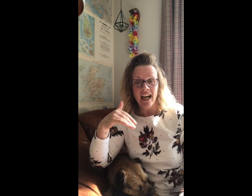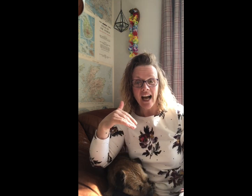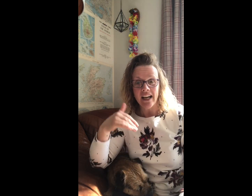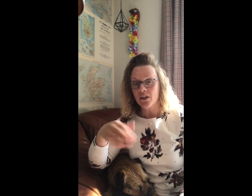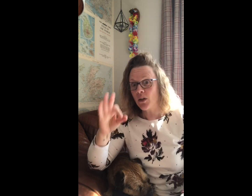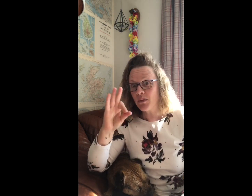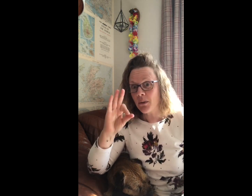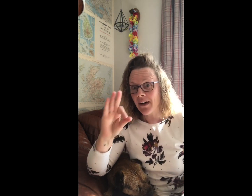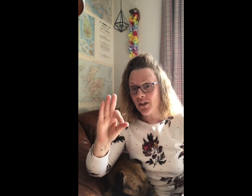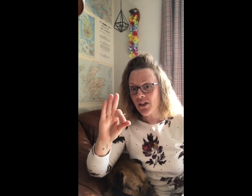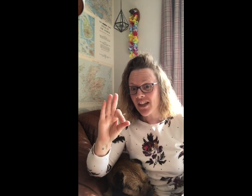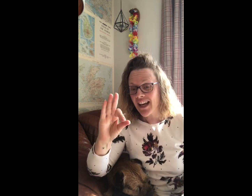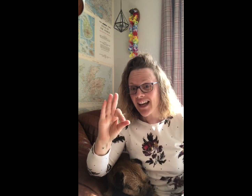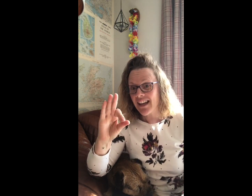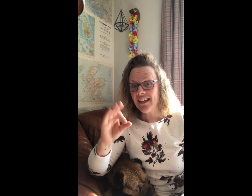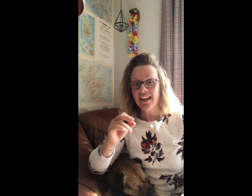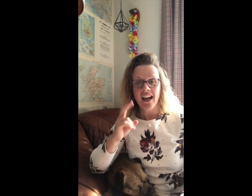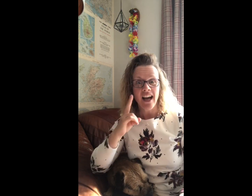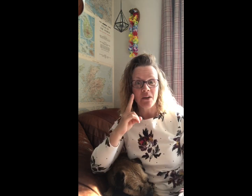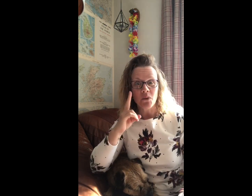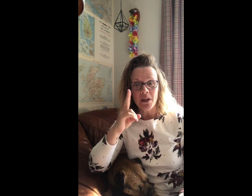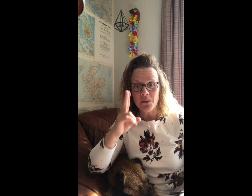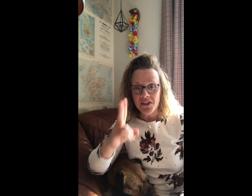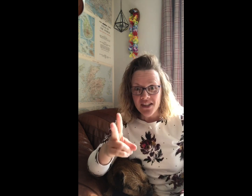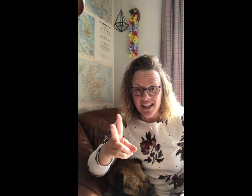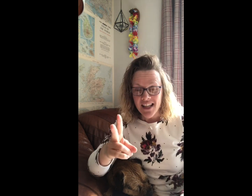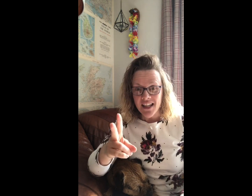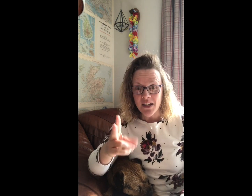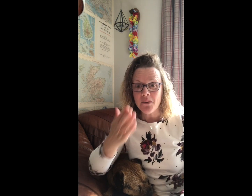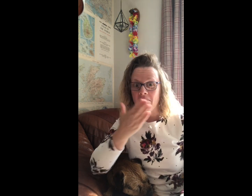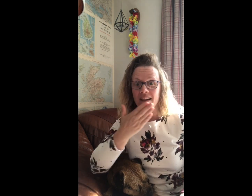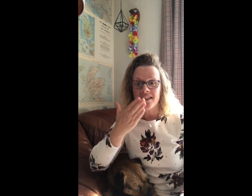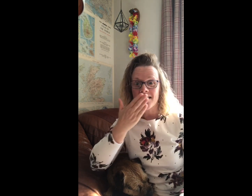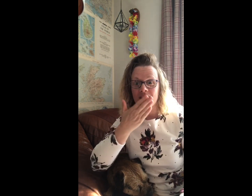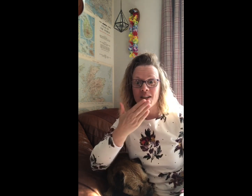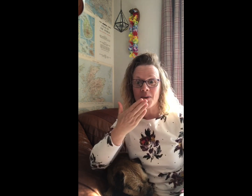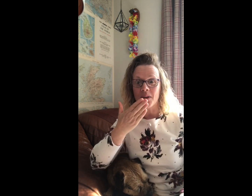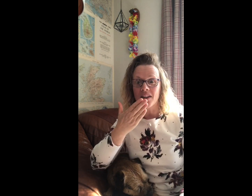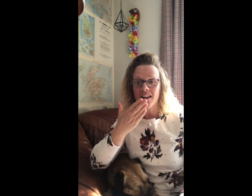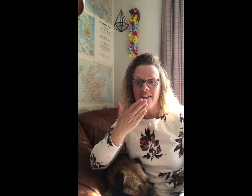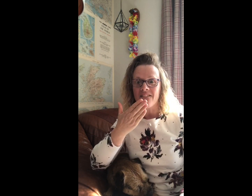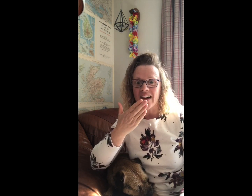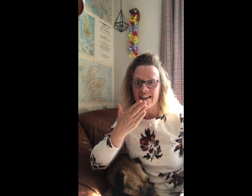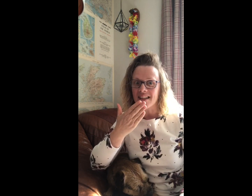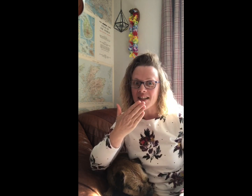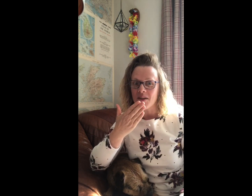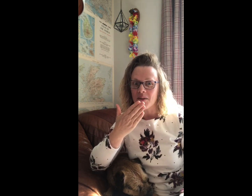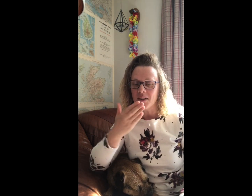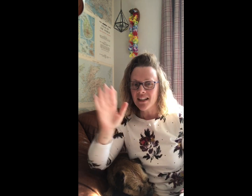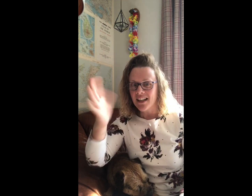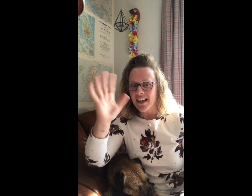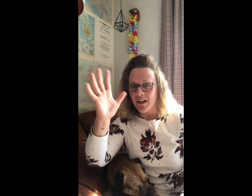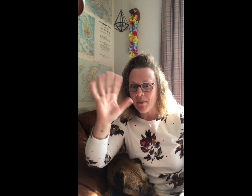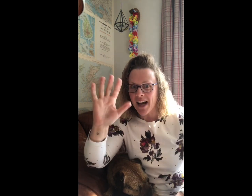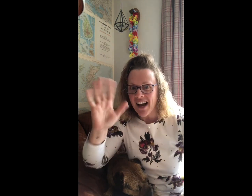I hope you are okay and we will see you at school very soon. Goodbye.